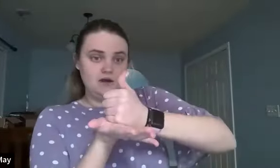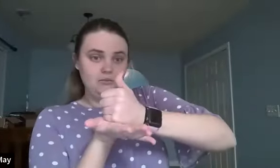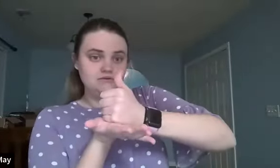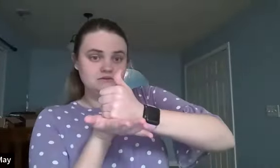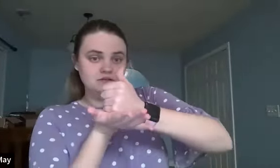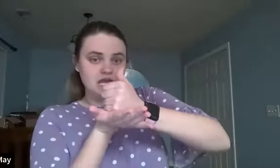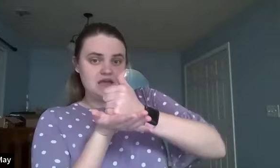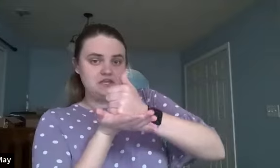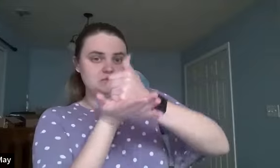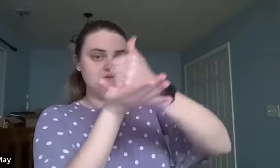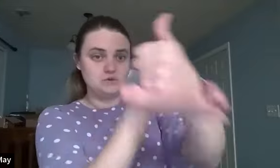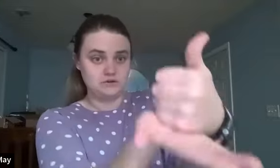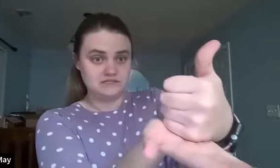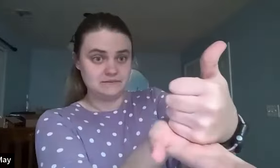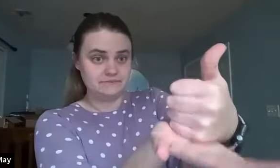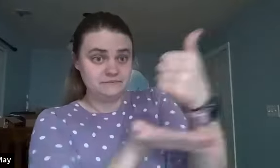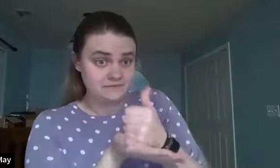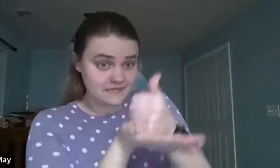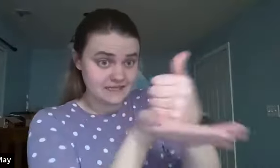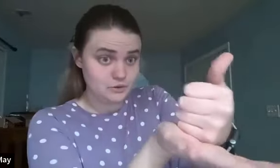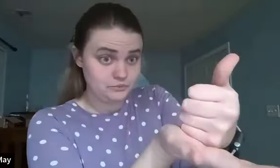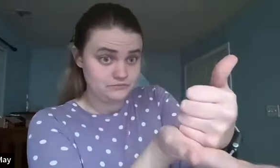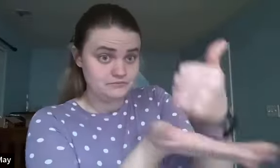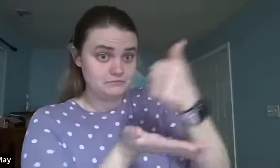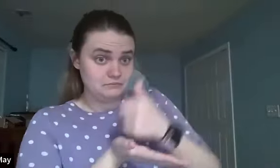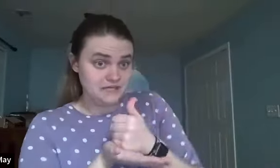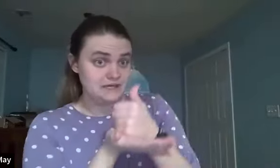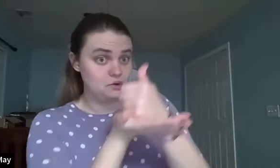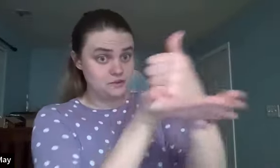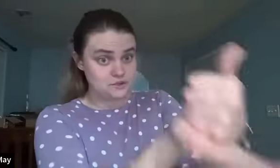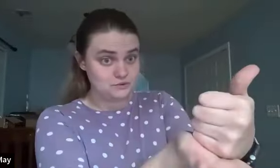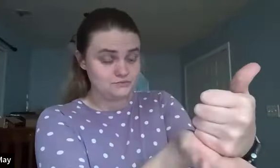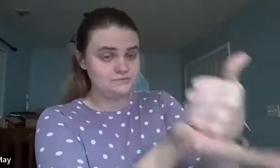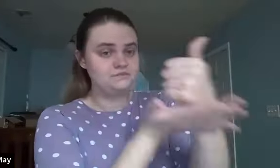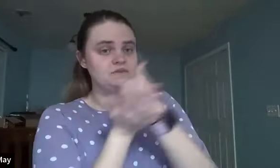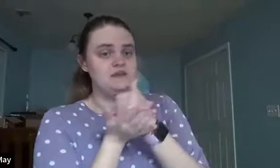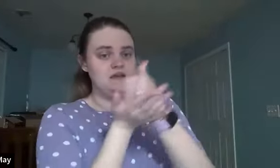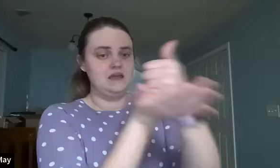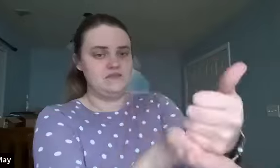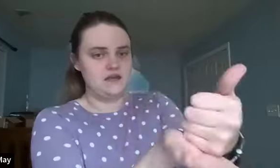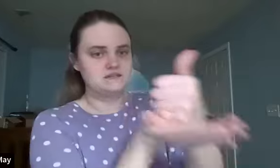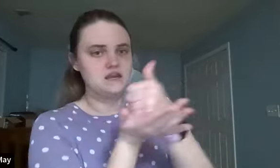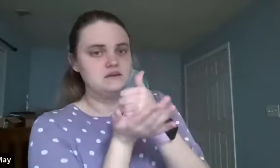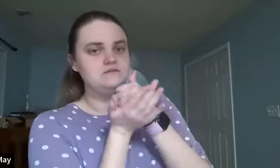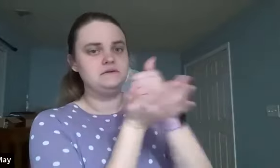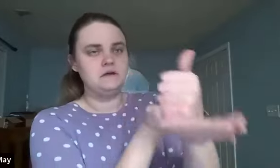help, and then you move it towards them. Help me help you. And that's kind of,